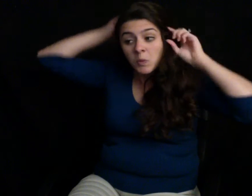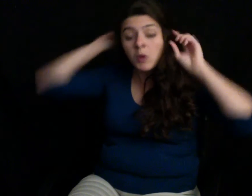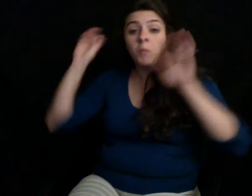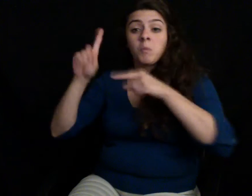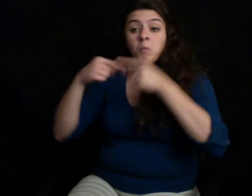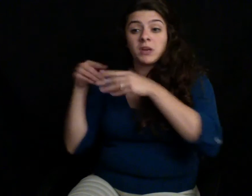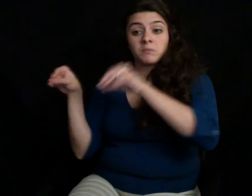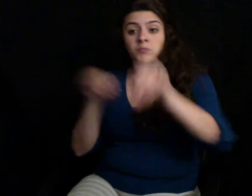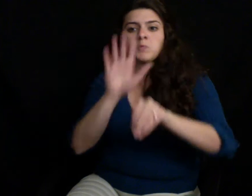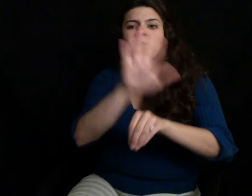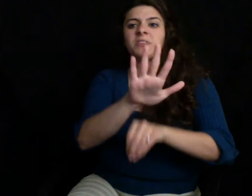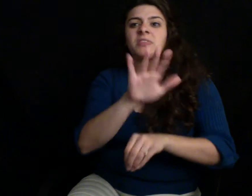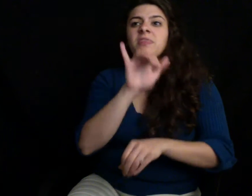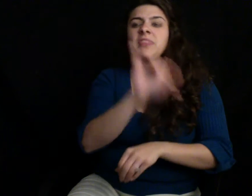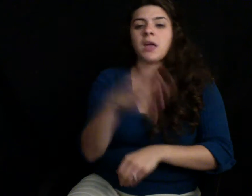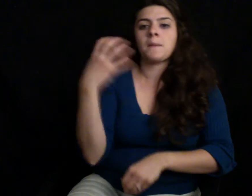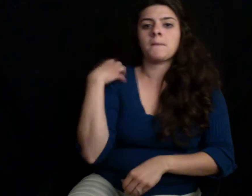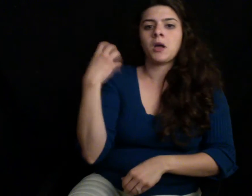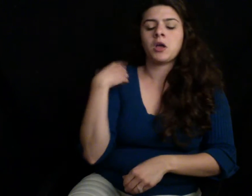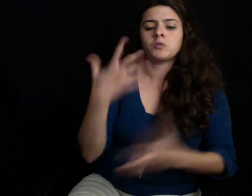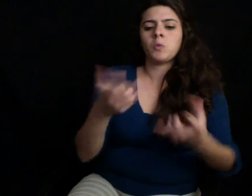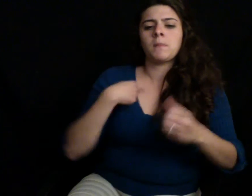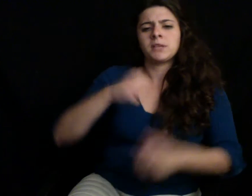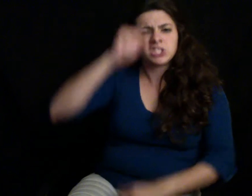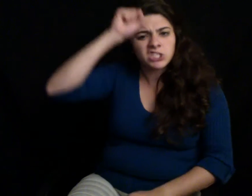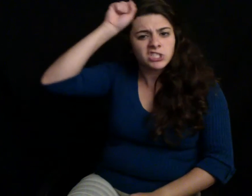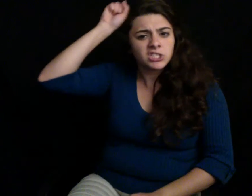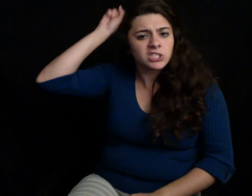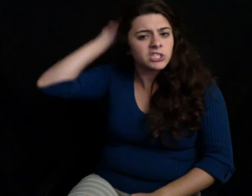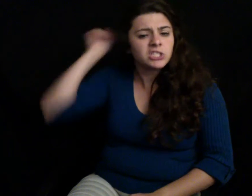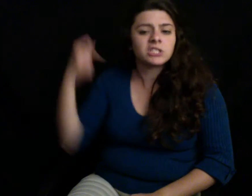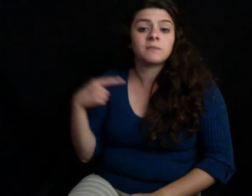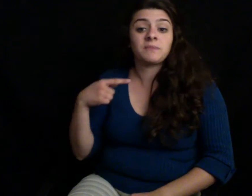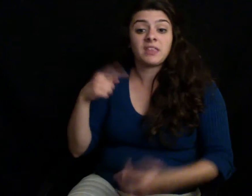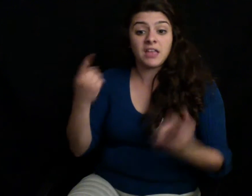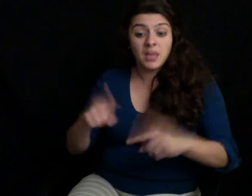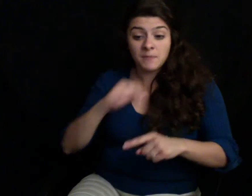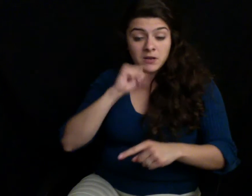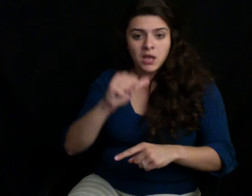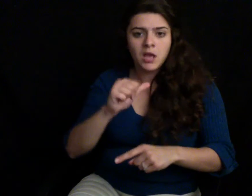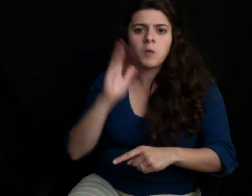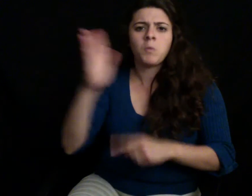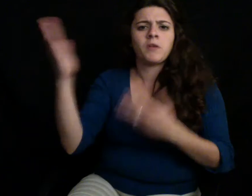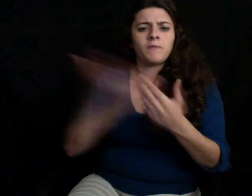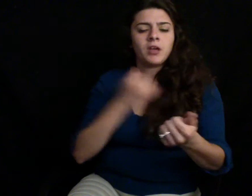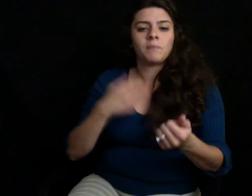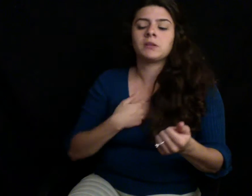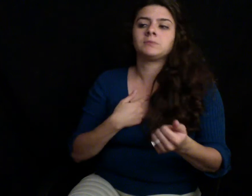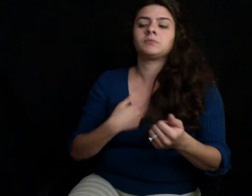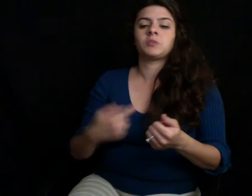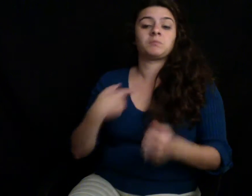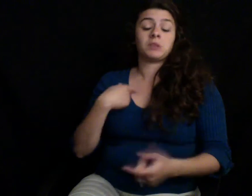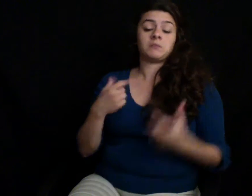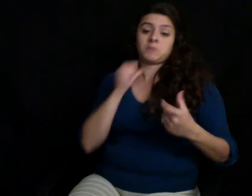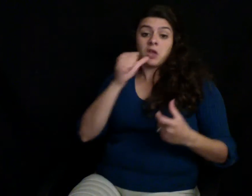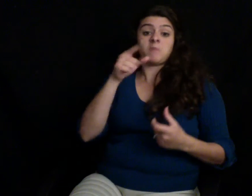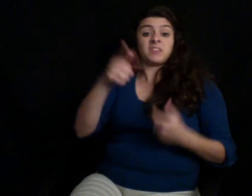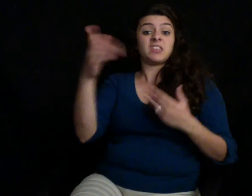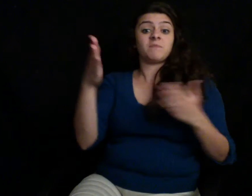Red Lobster, eventually won a year later. But I didn't get that money for a whole year. But I didn't cut my hair at the time. I wasn't going to have him bitch me